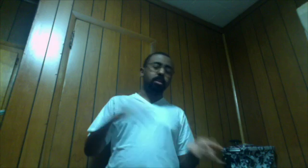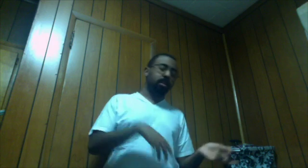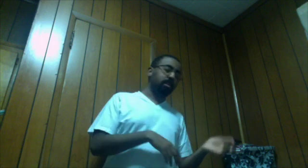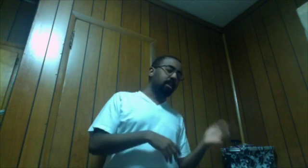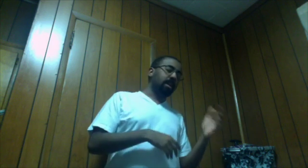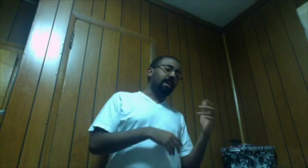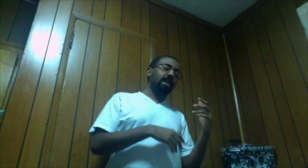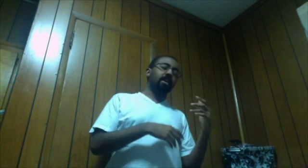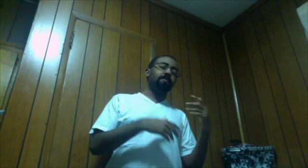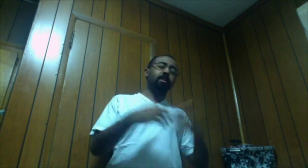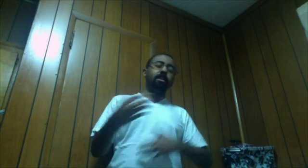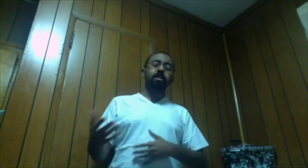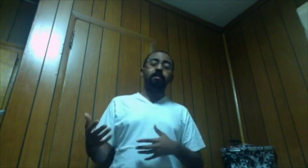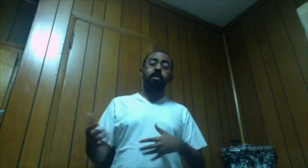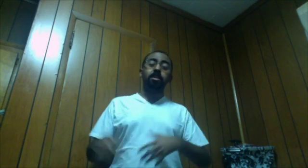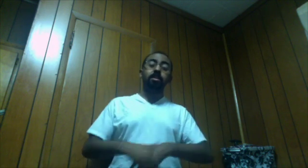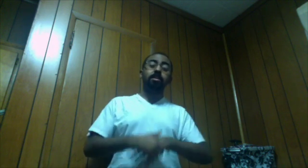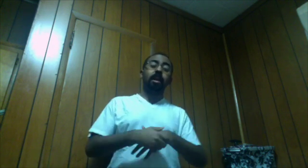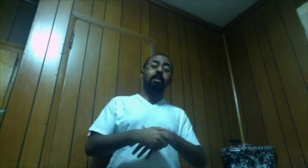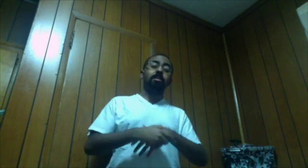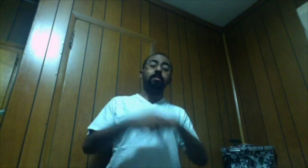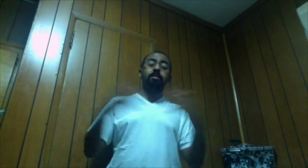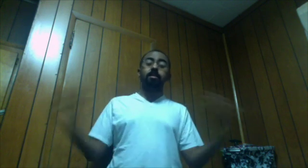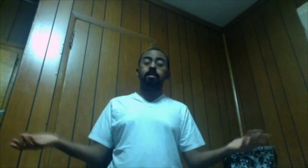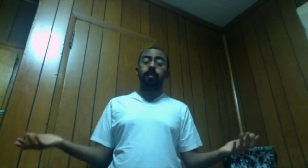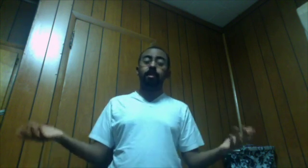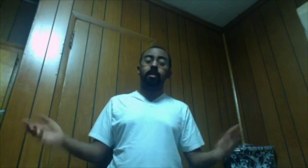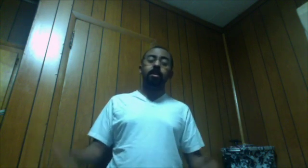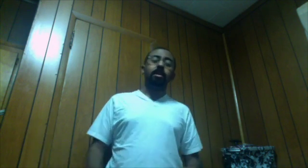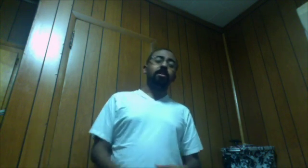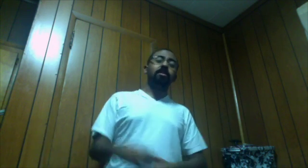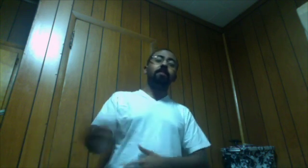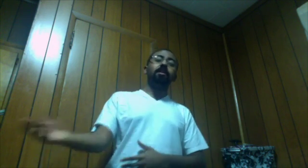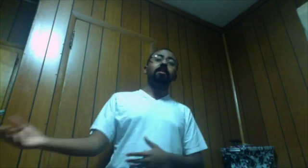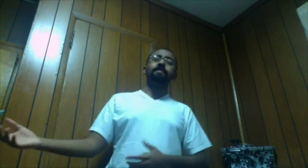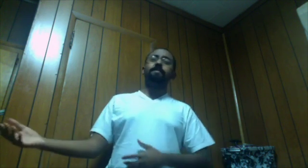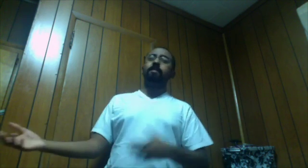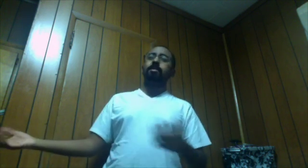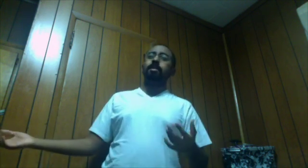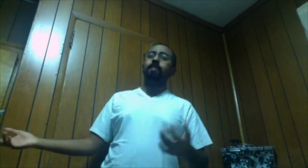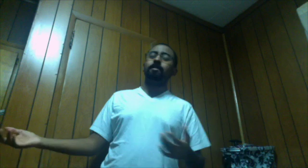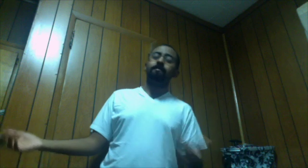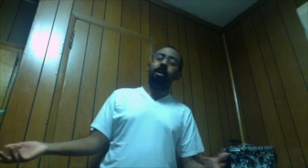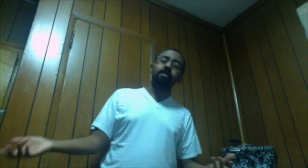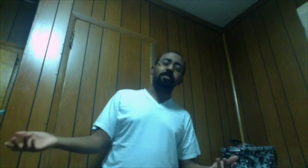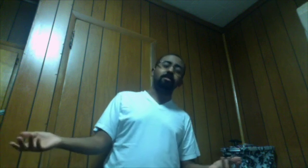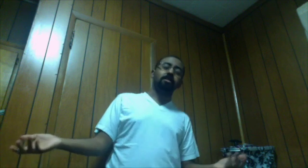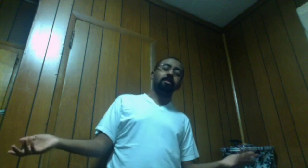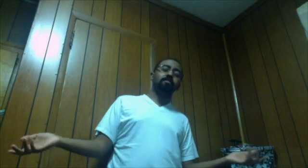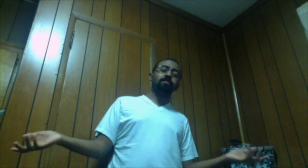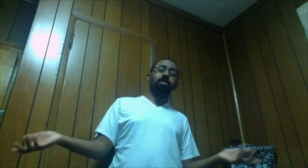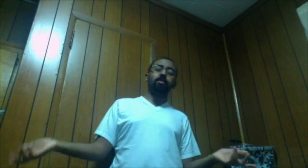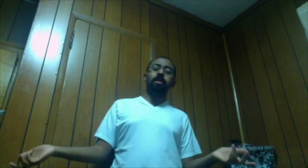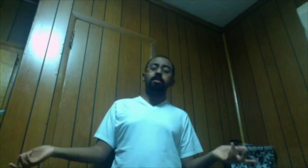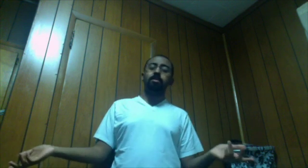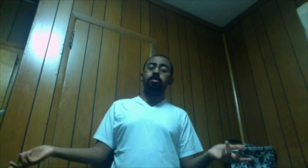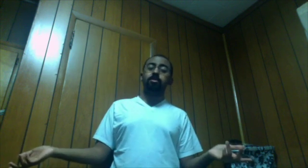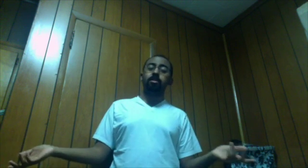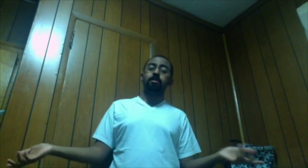other. And because of it, she's decided to step in, summoning up various types of monsters to persuade the soldiers to lay